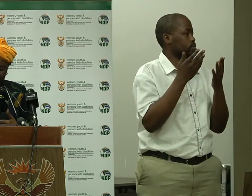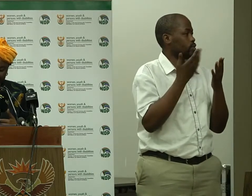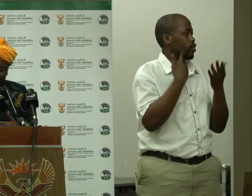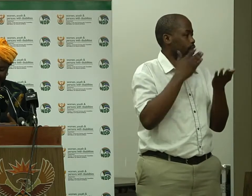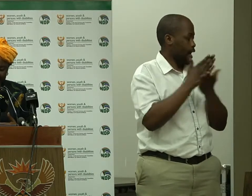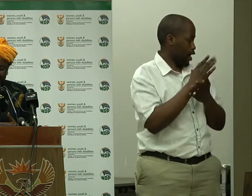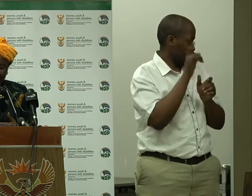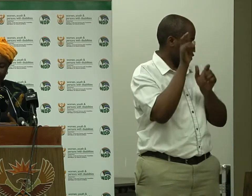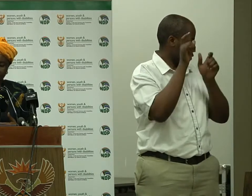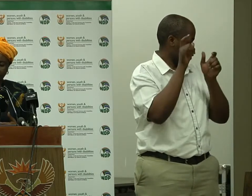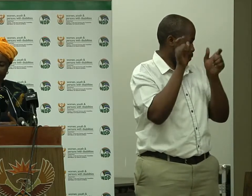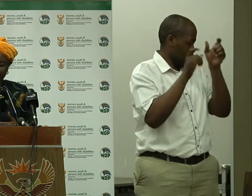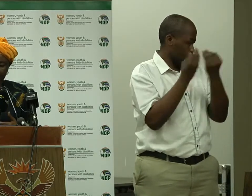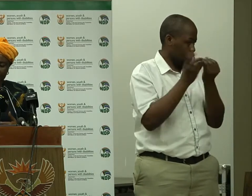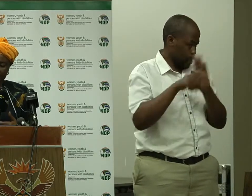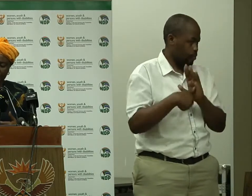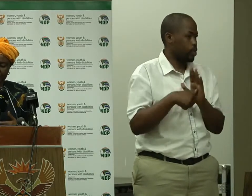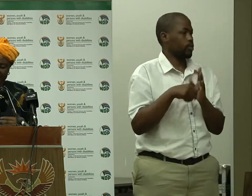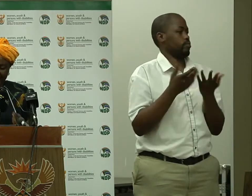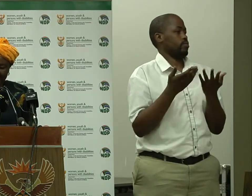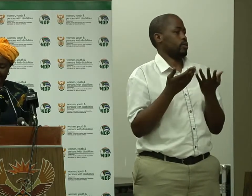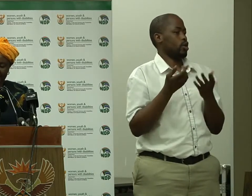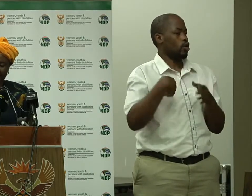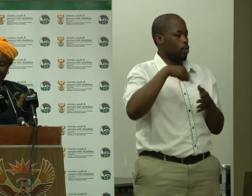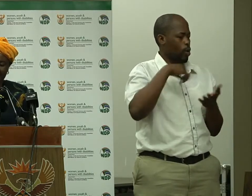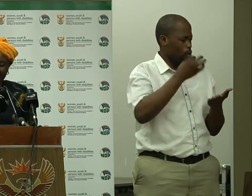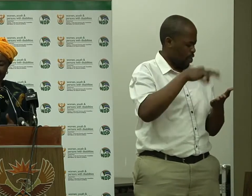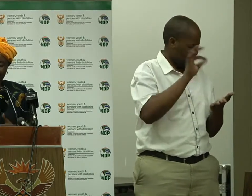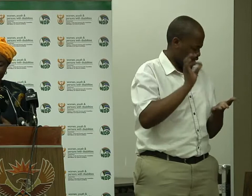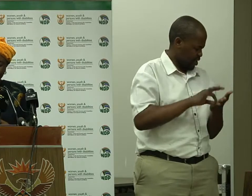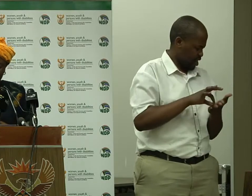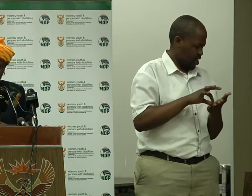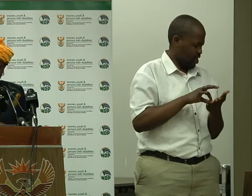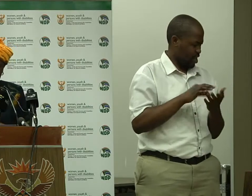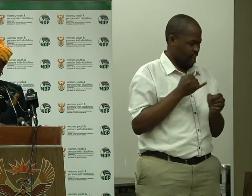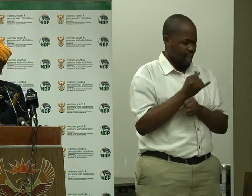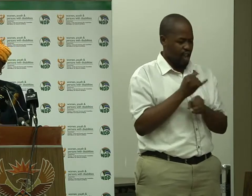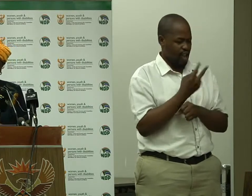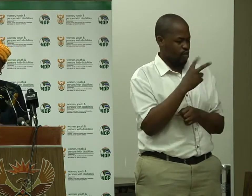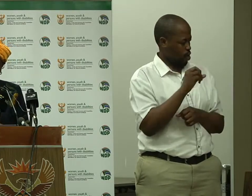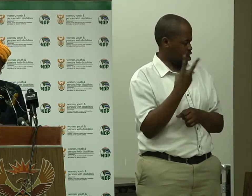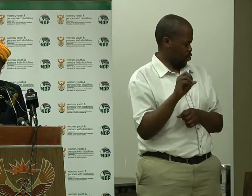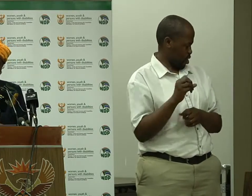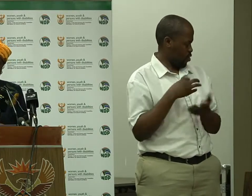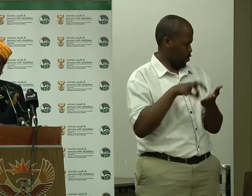with Disabilities, which we signed early in 2020,